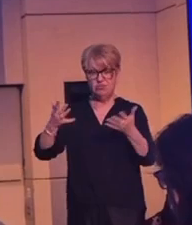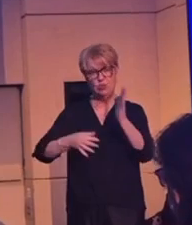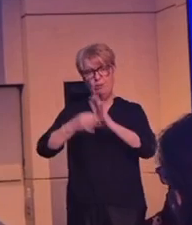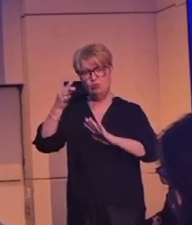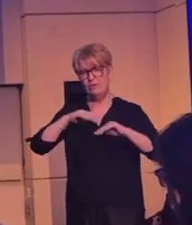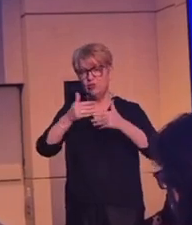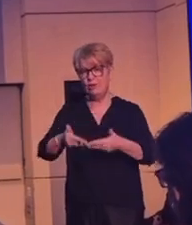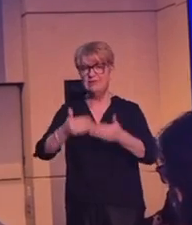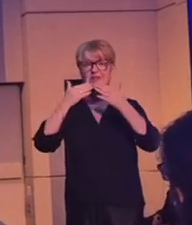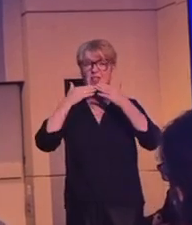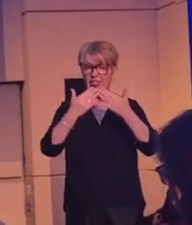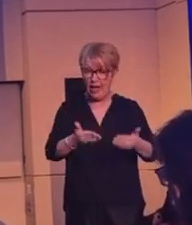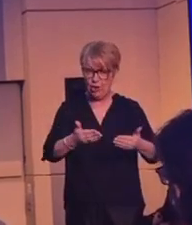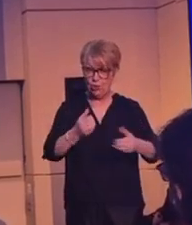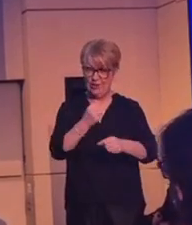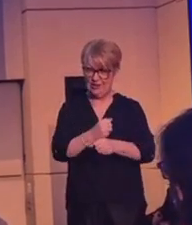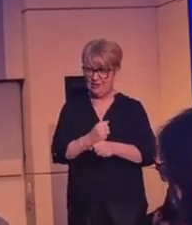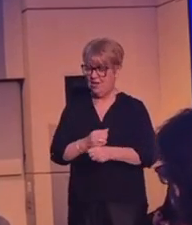services.